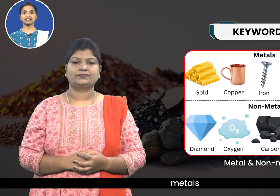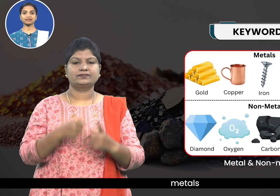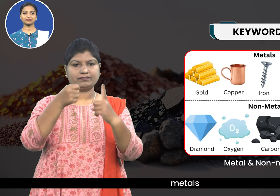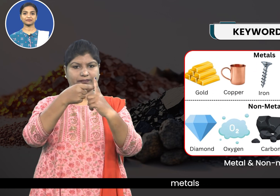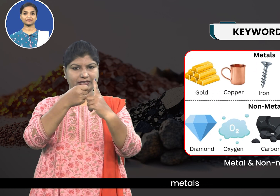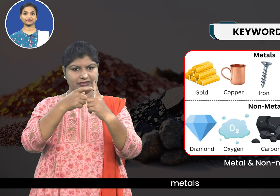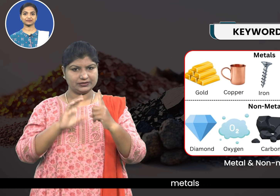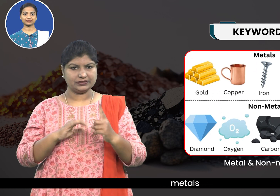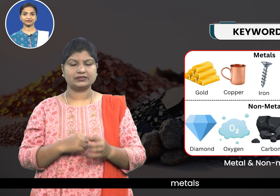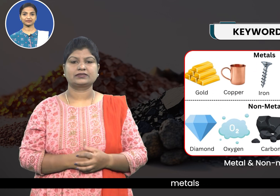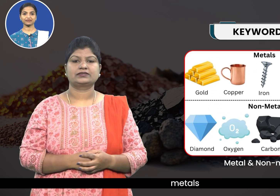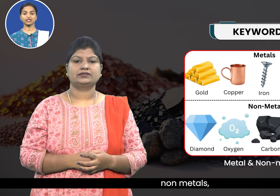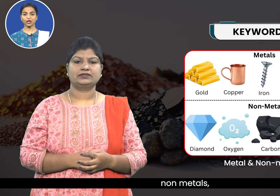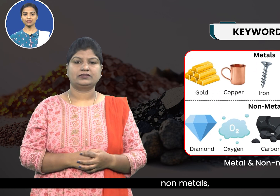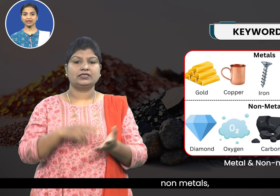metals,